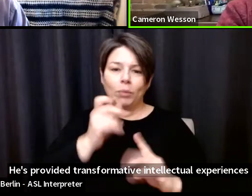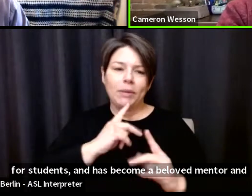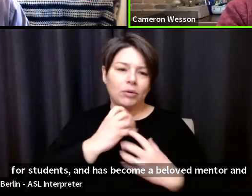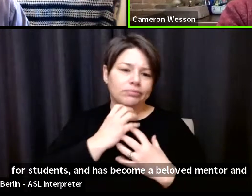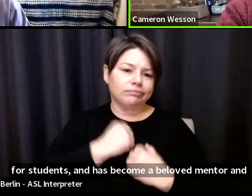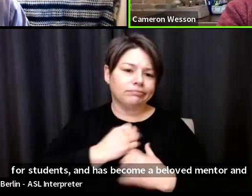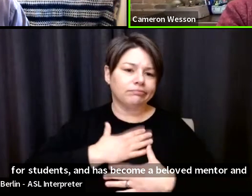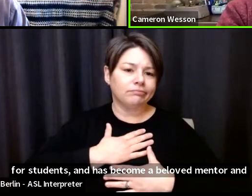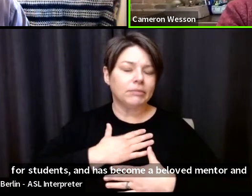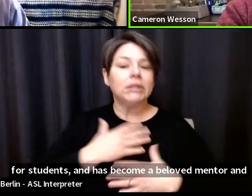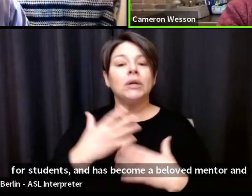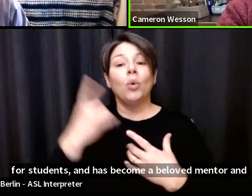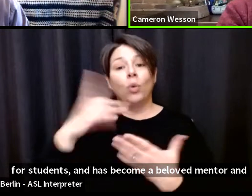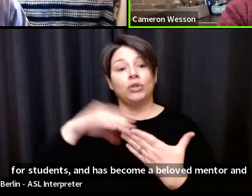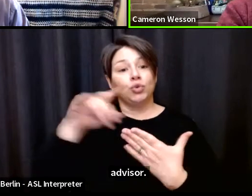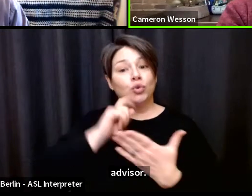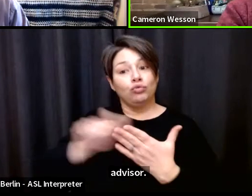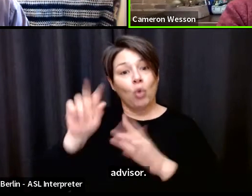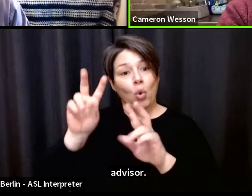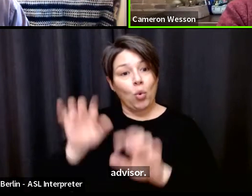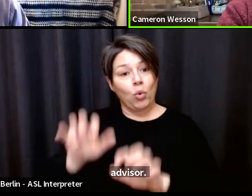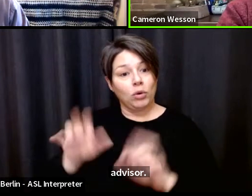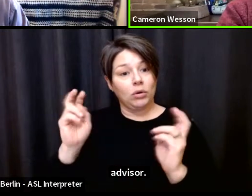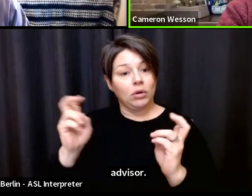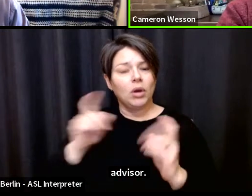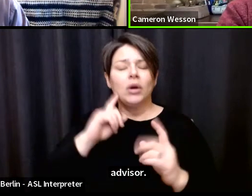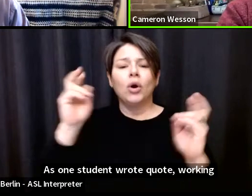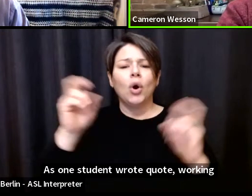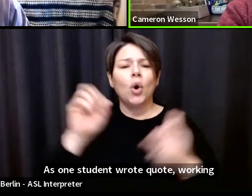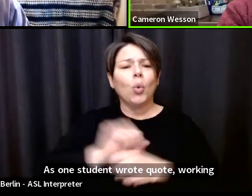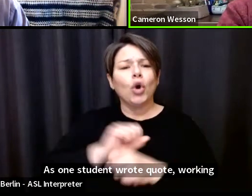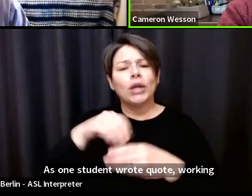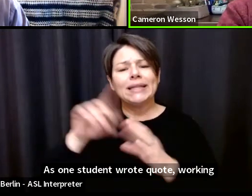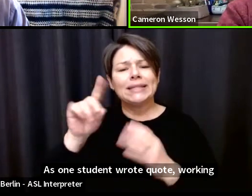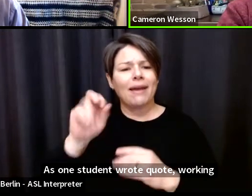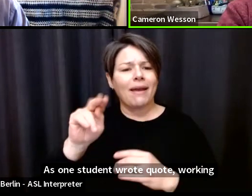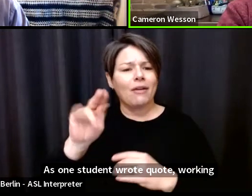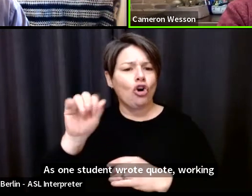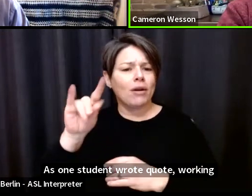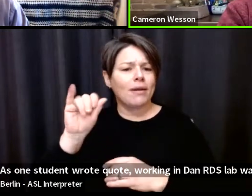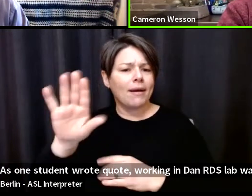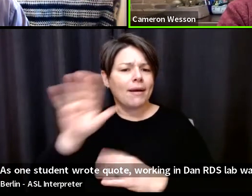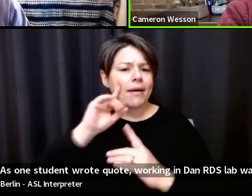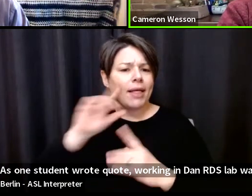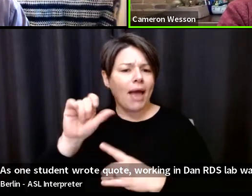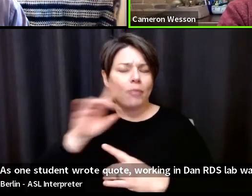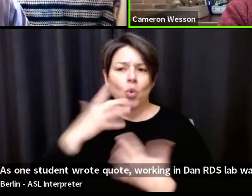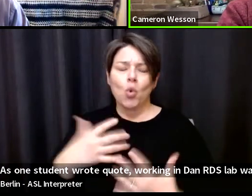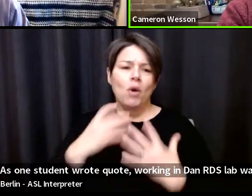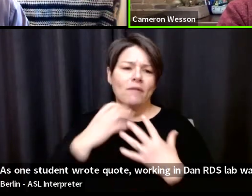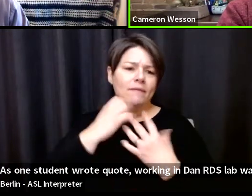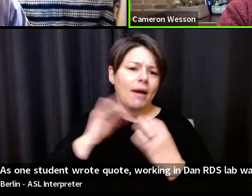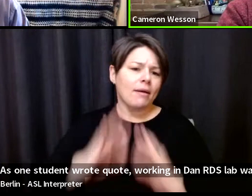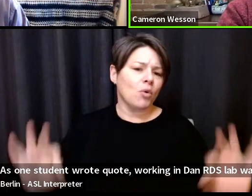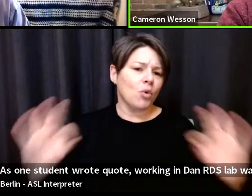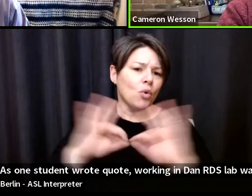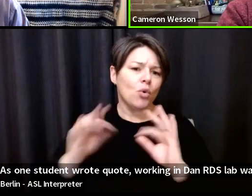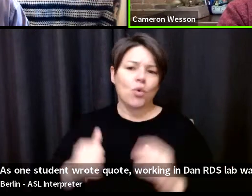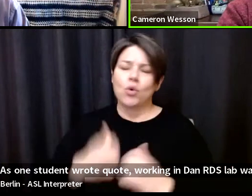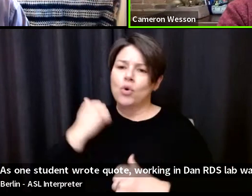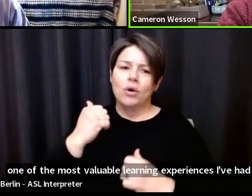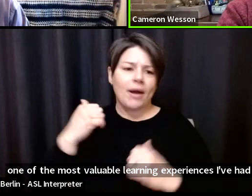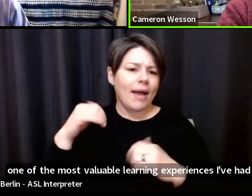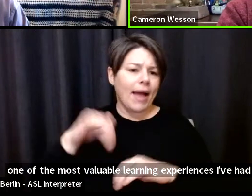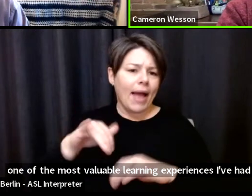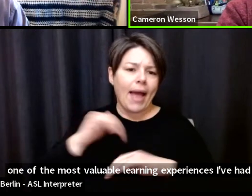one student wrote, quote, "Working in Dan Ardia's lab was one of the most valuable learning experiences I've had at Franklin and